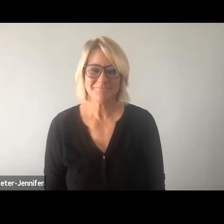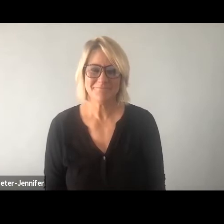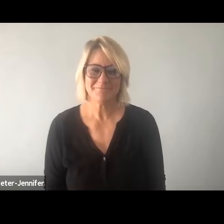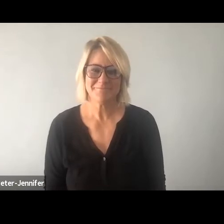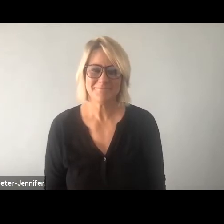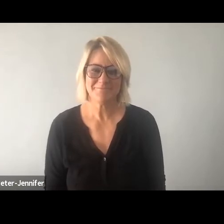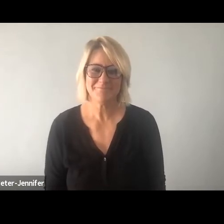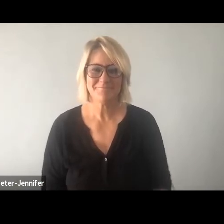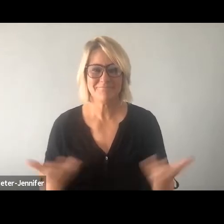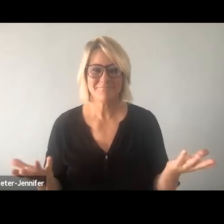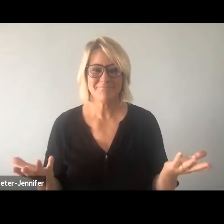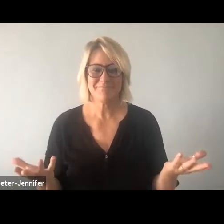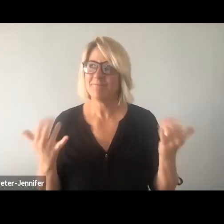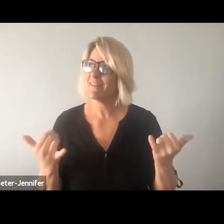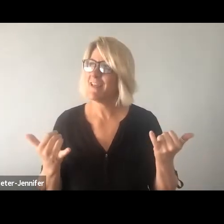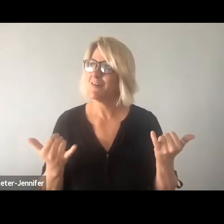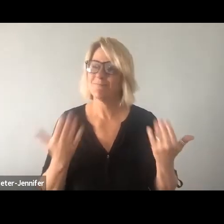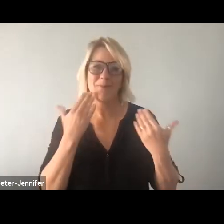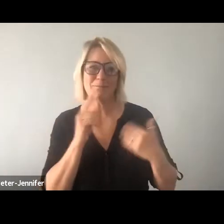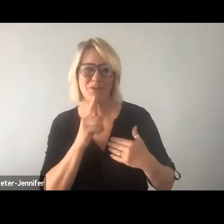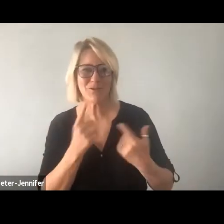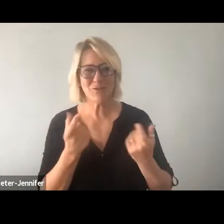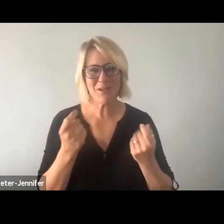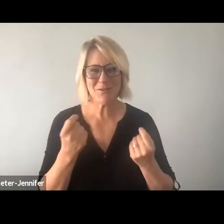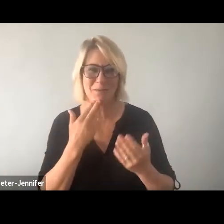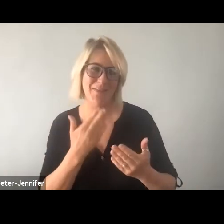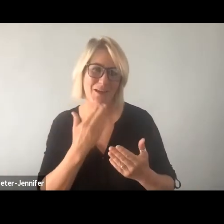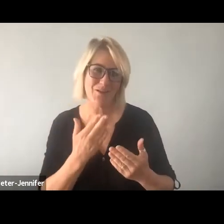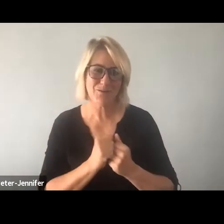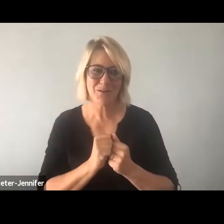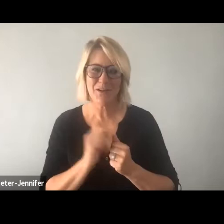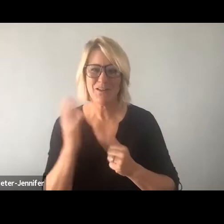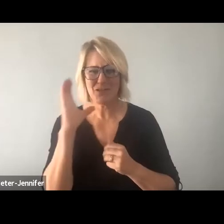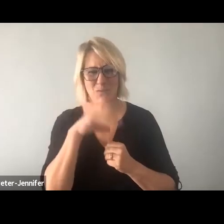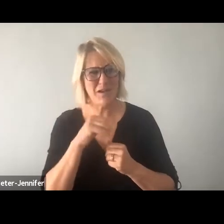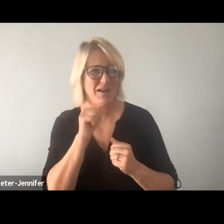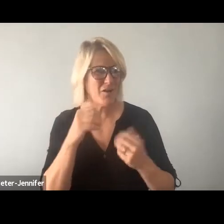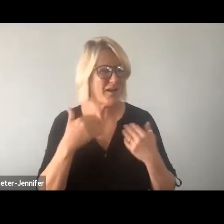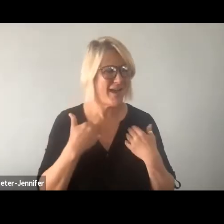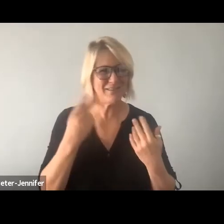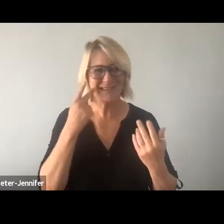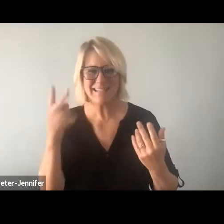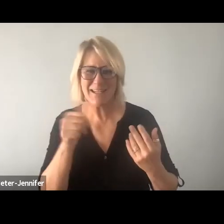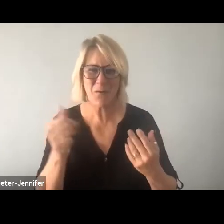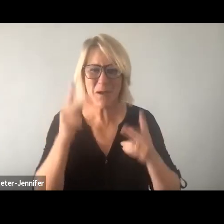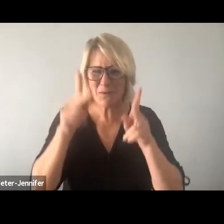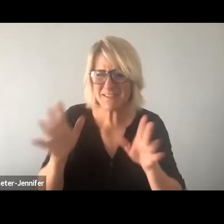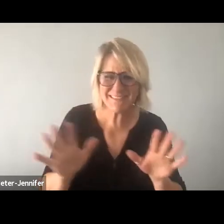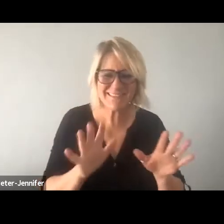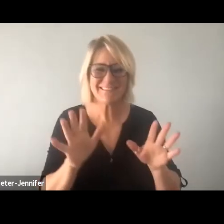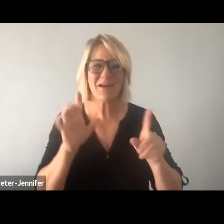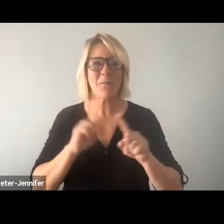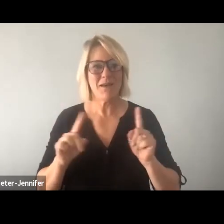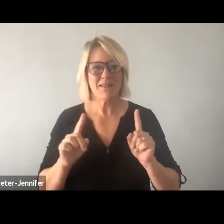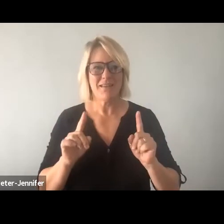I'm not sure what I want to go from there, but thank you all. It's always weird whenever I don't have any, I don't see anybody. So I'm going, boy, either that